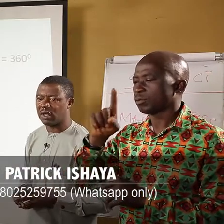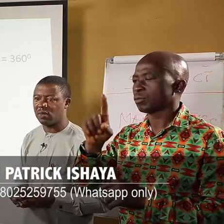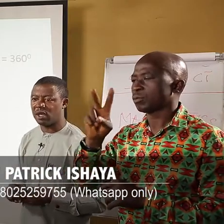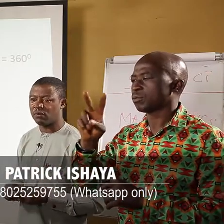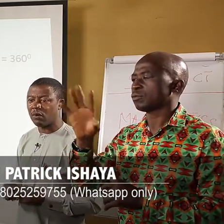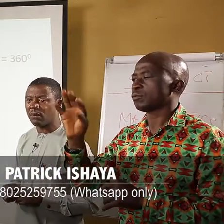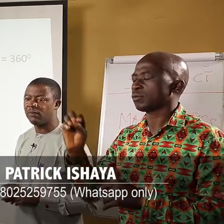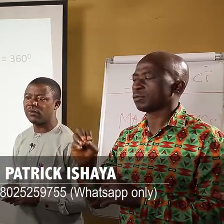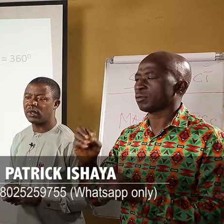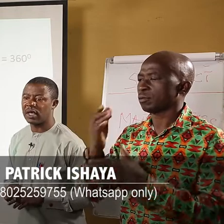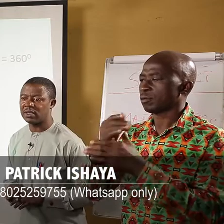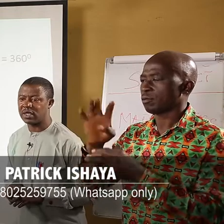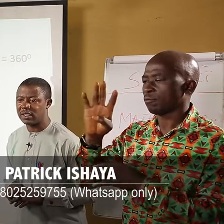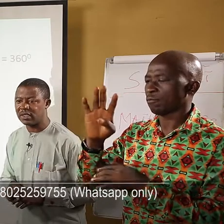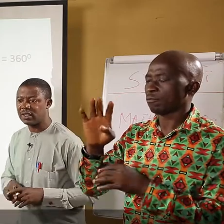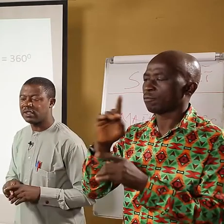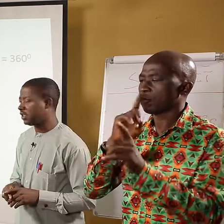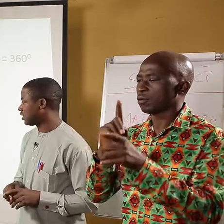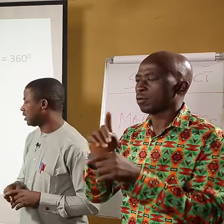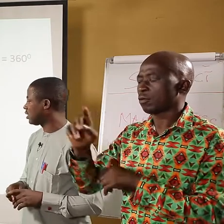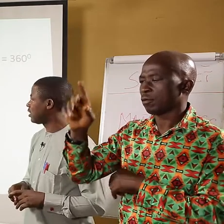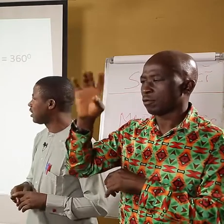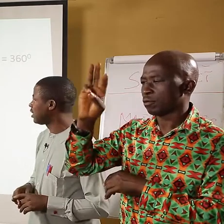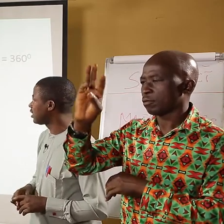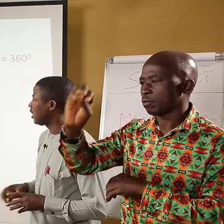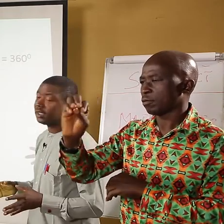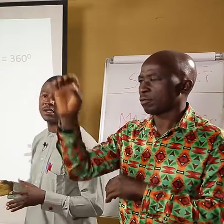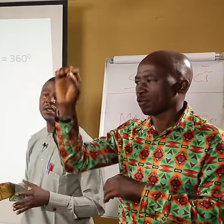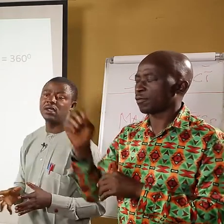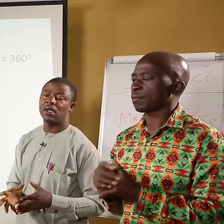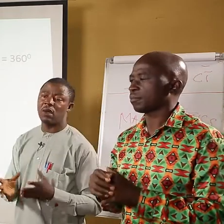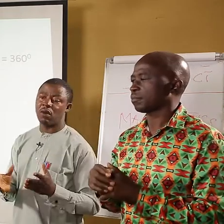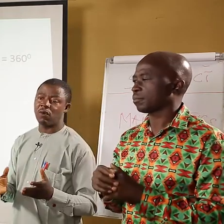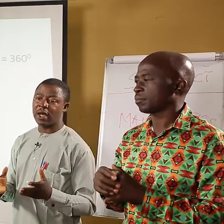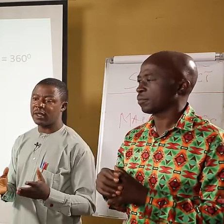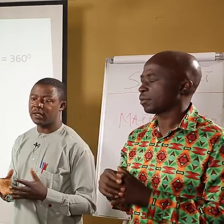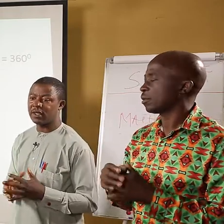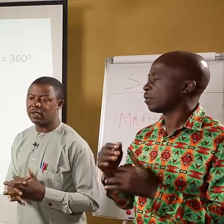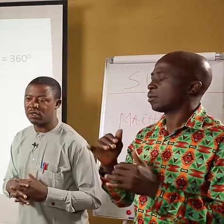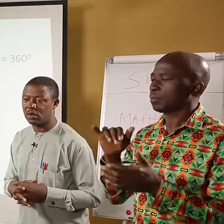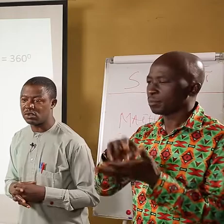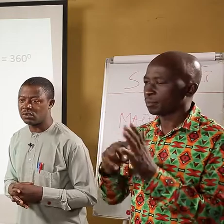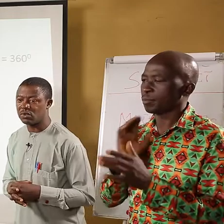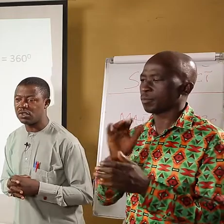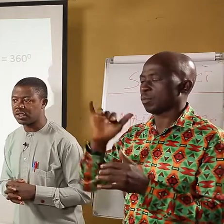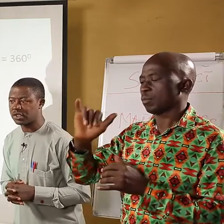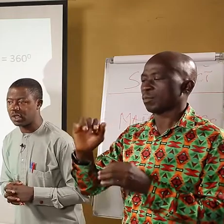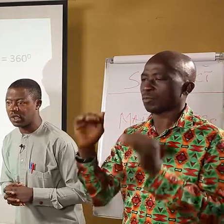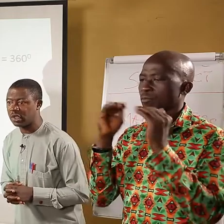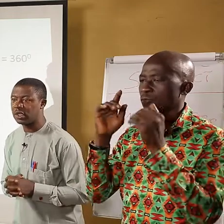240 divided by 4, the answer is 60 degrees. Hence, our y is equals